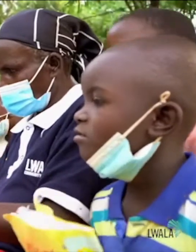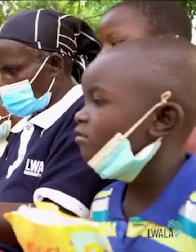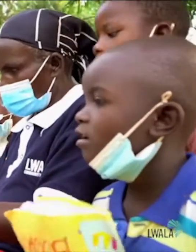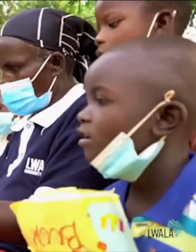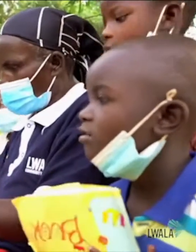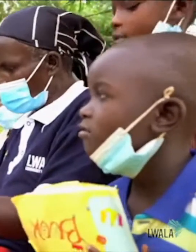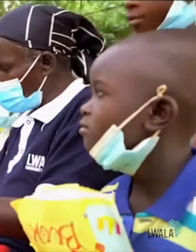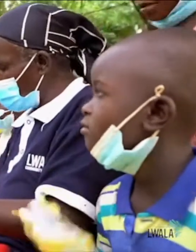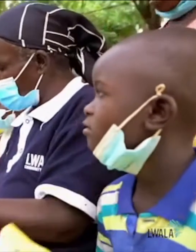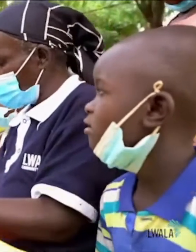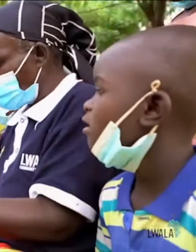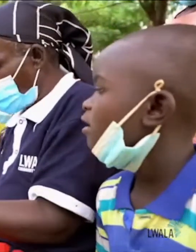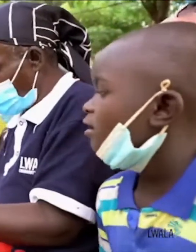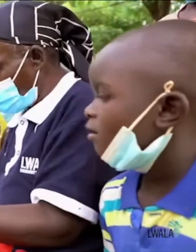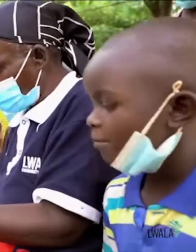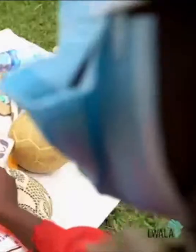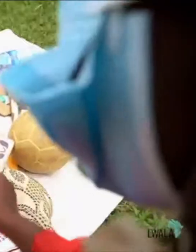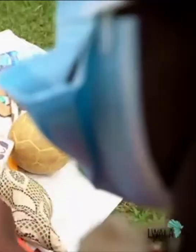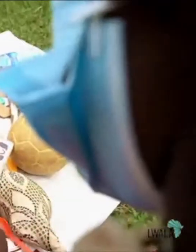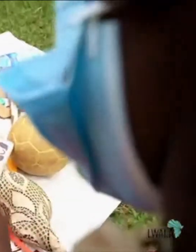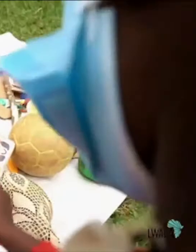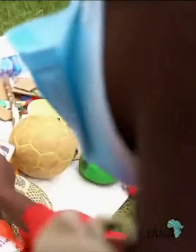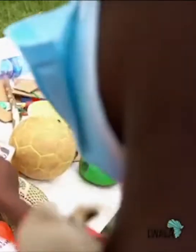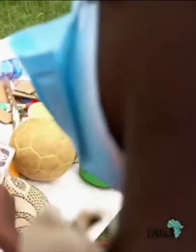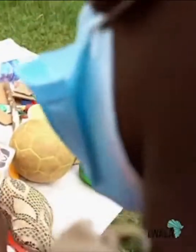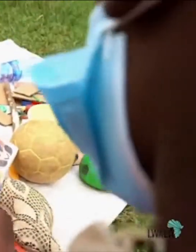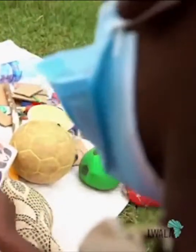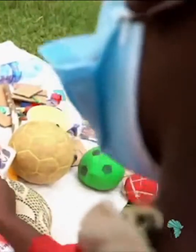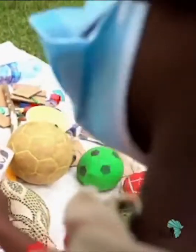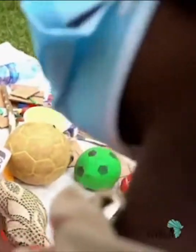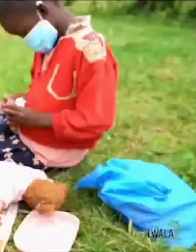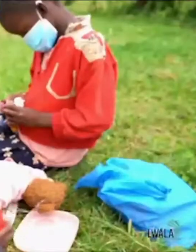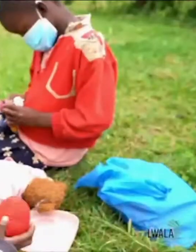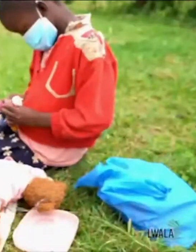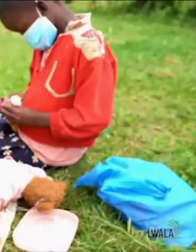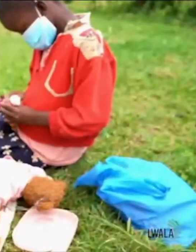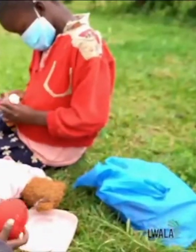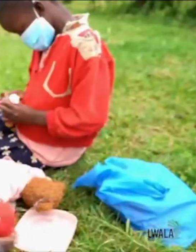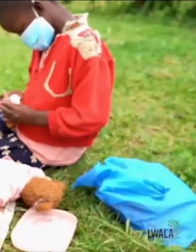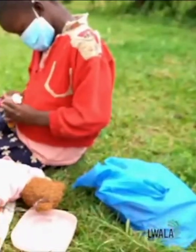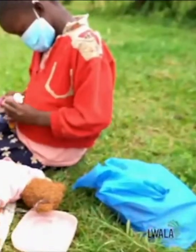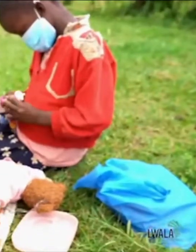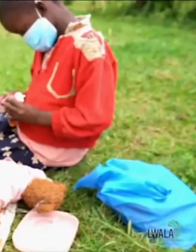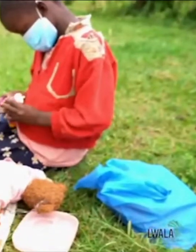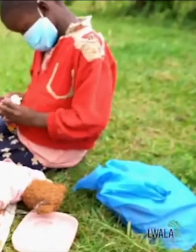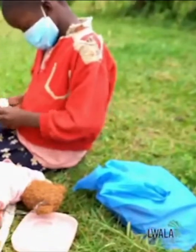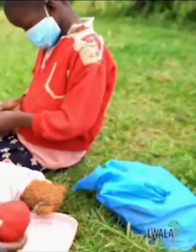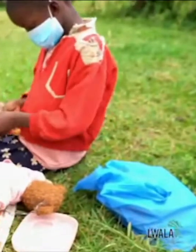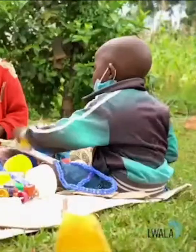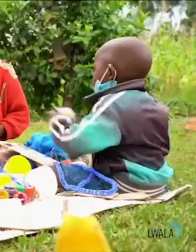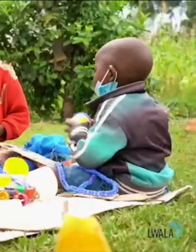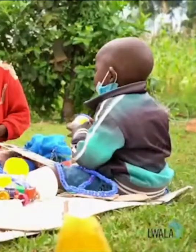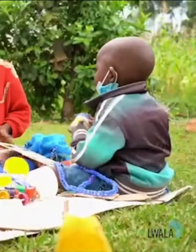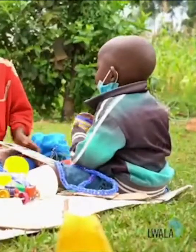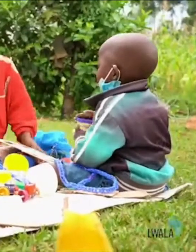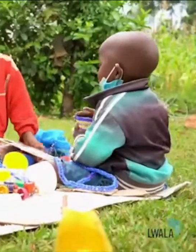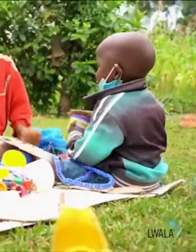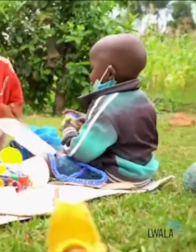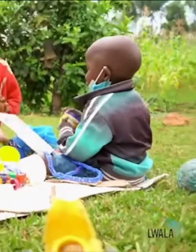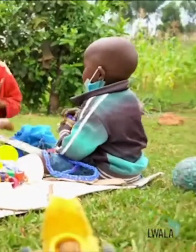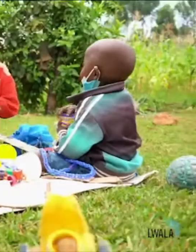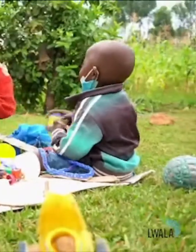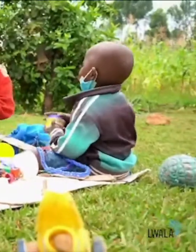to UNICEF, over 200 million children globally fail to reach their developmental potential in the first 5 years of life due to